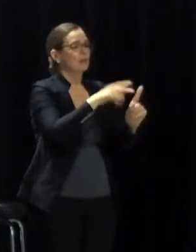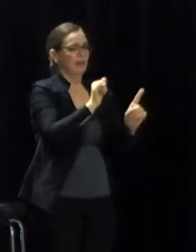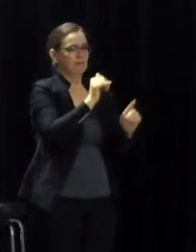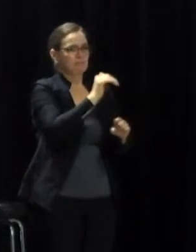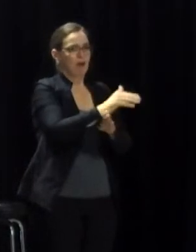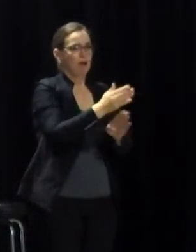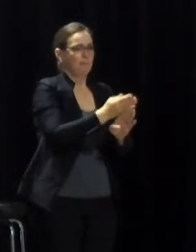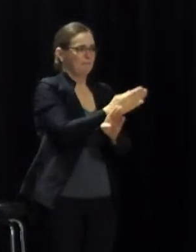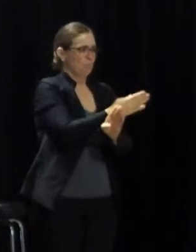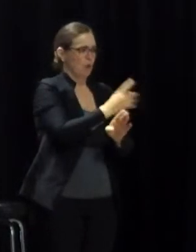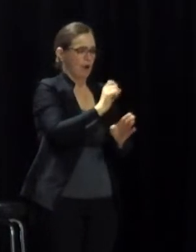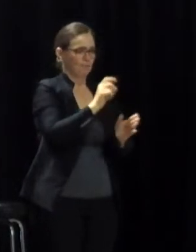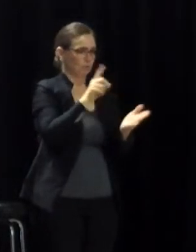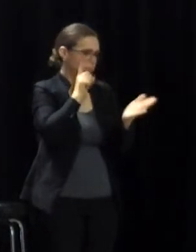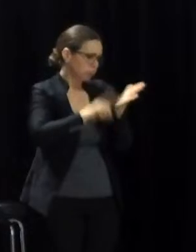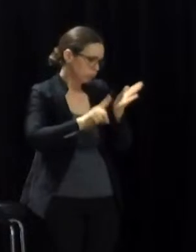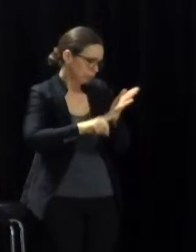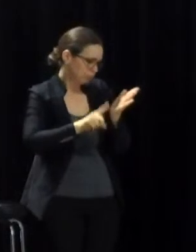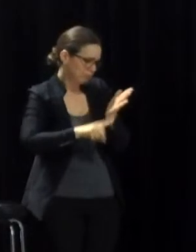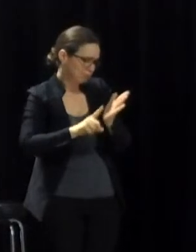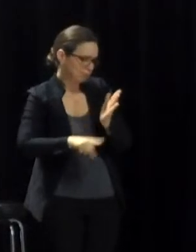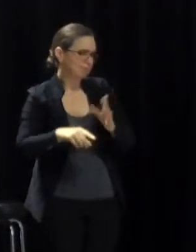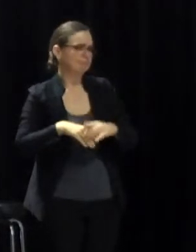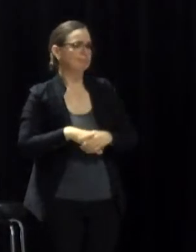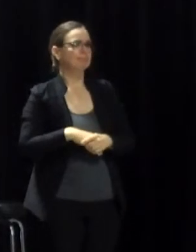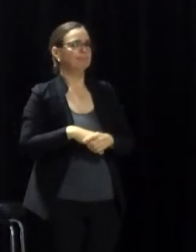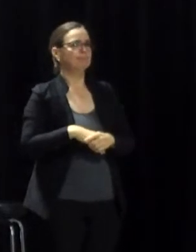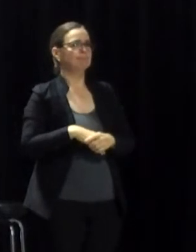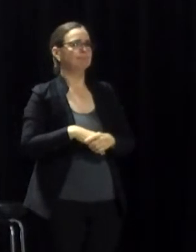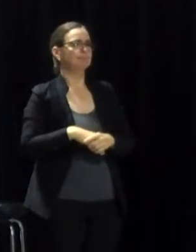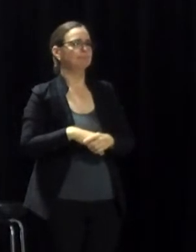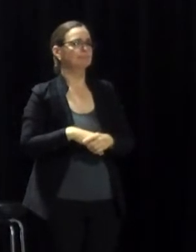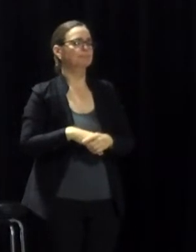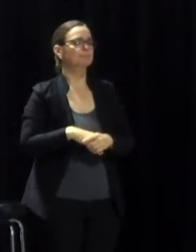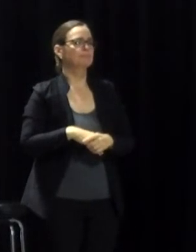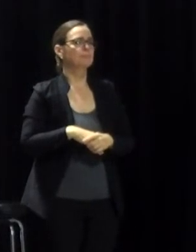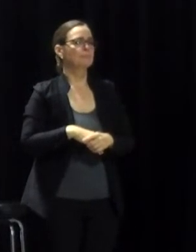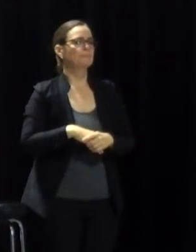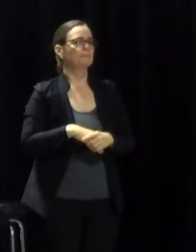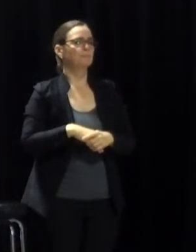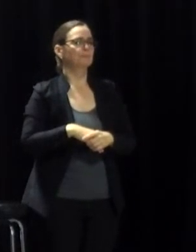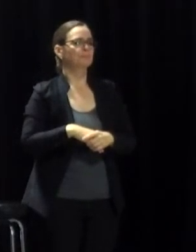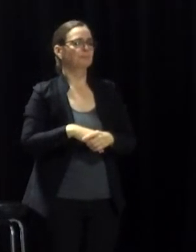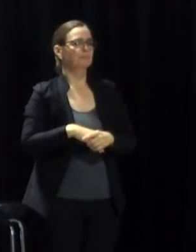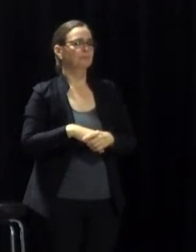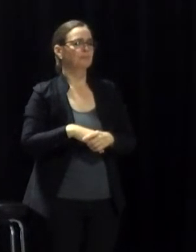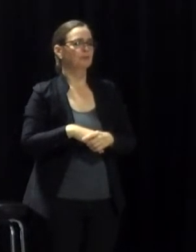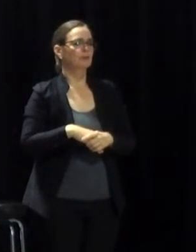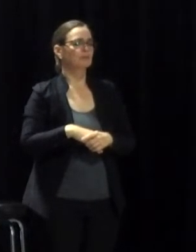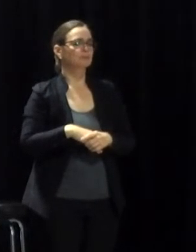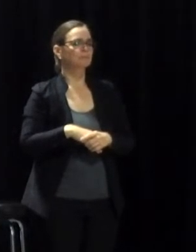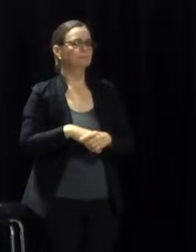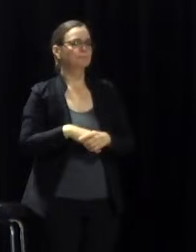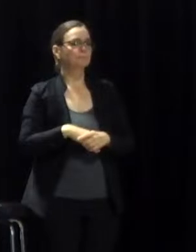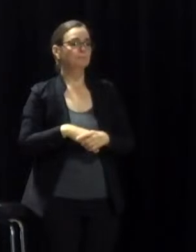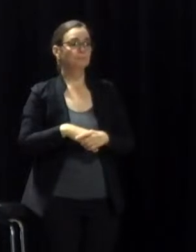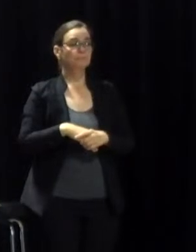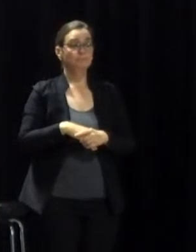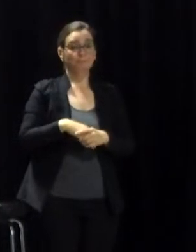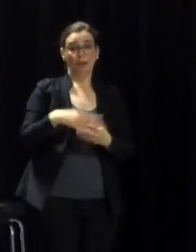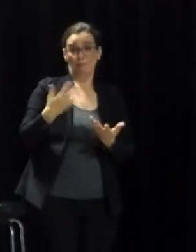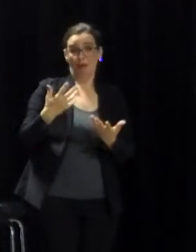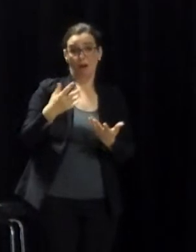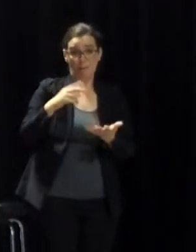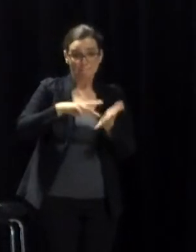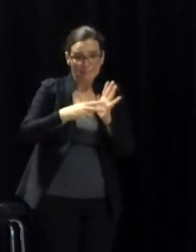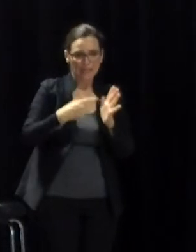do that. And then after we can pull other people to add if we have a surge, certainly. So